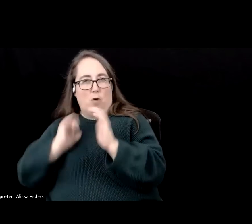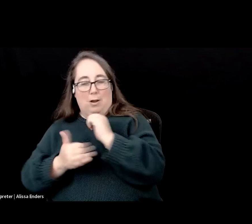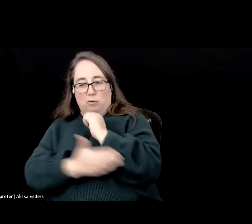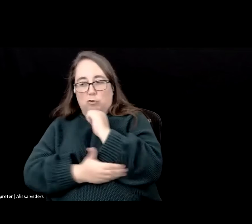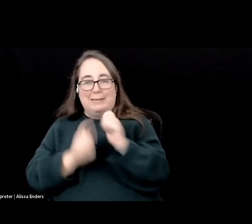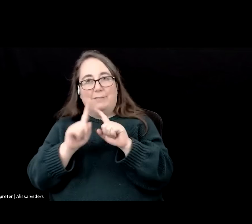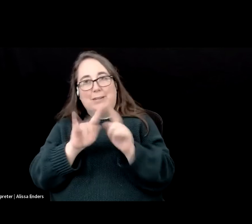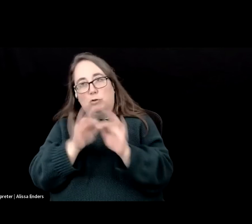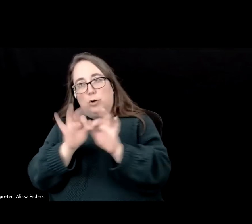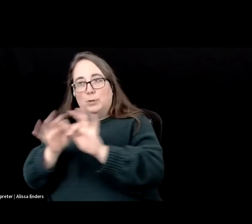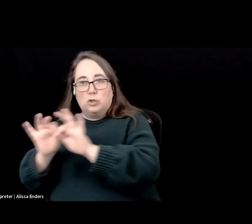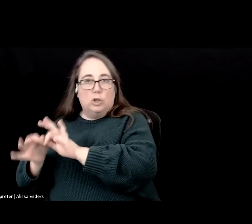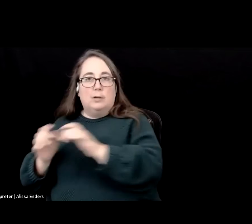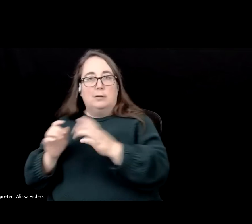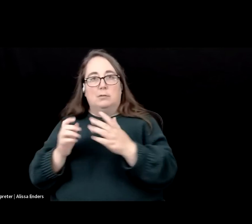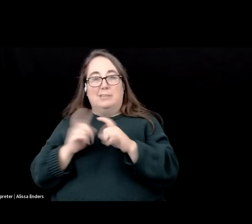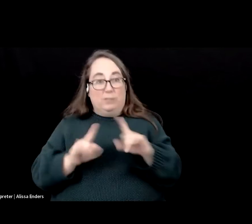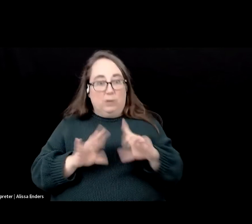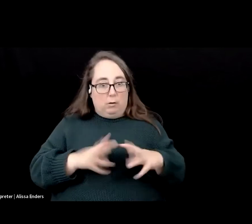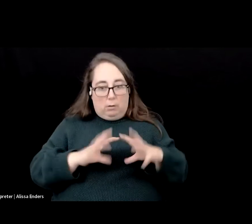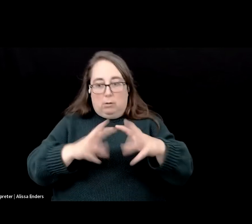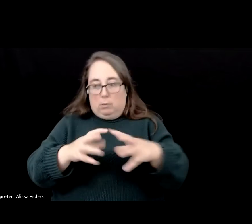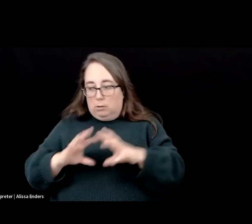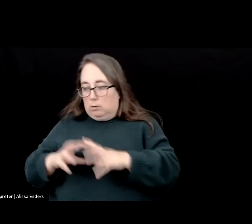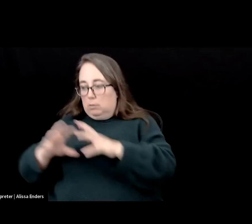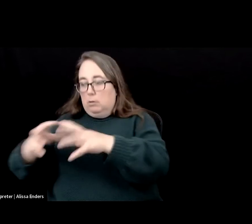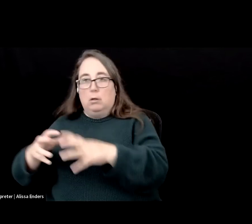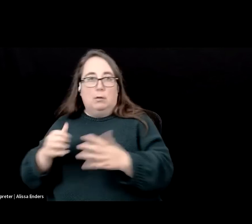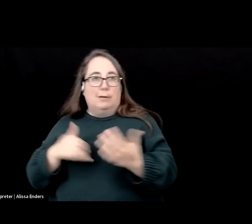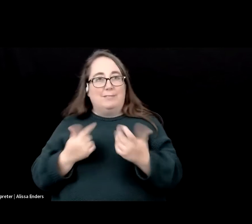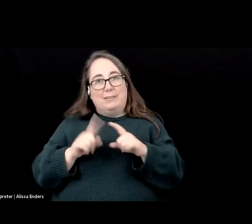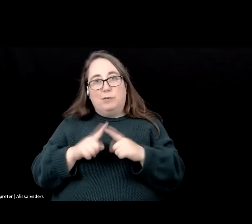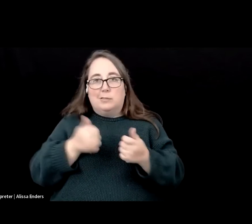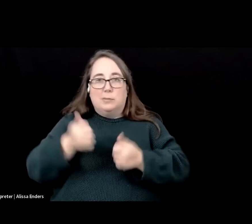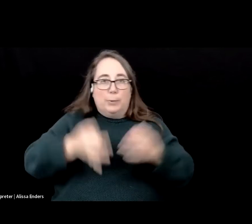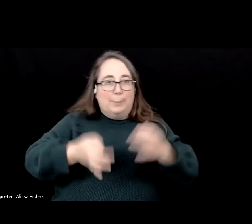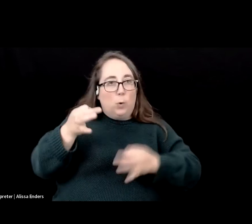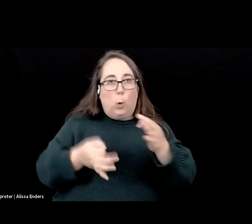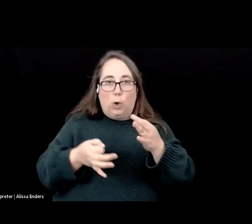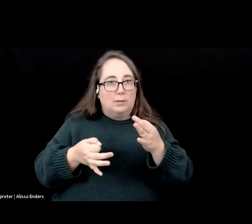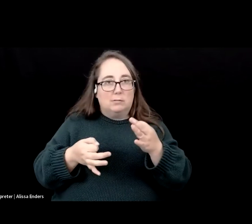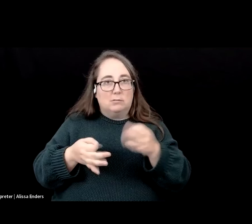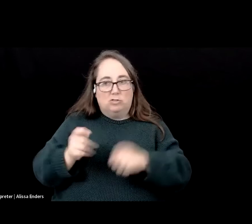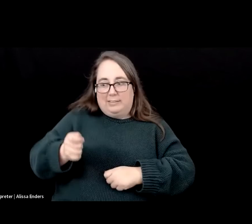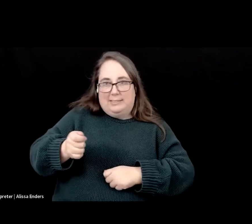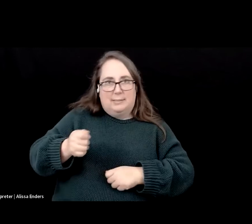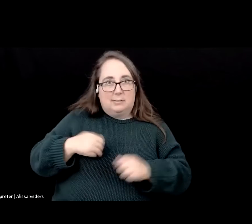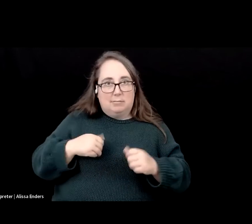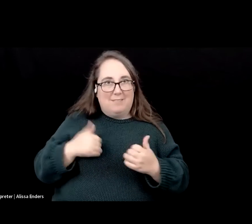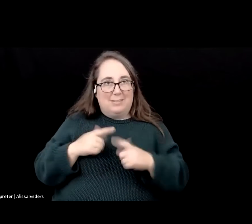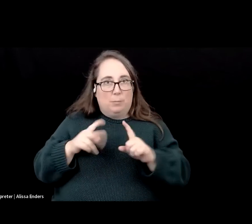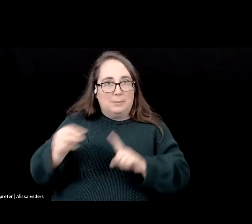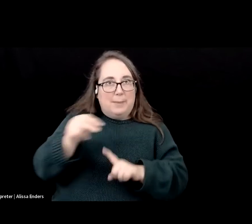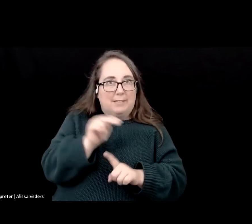There's whole schools of interpretation. You see different Supreme Court justices described in different schools. And I think